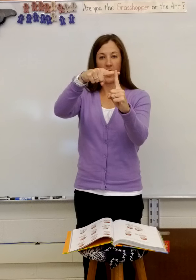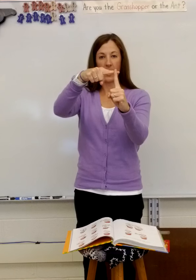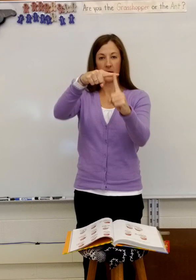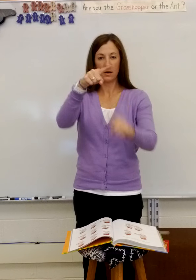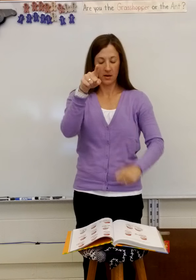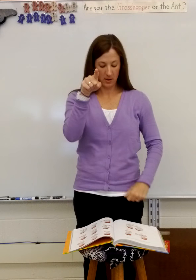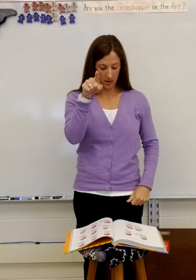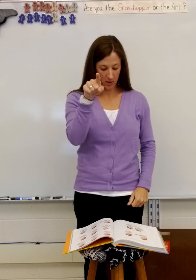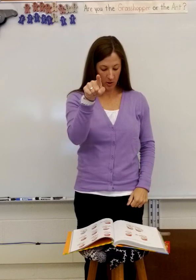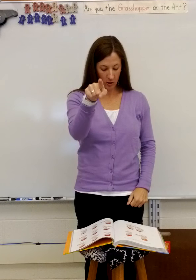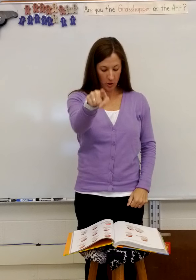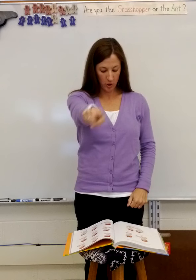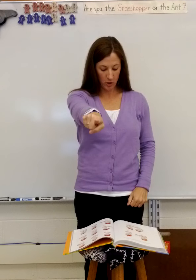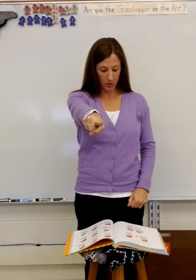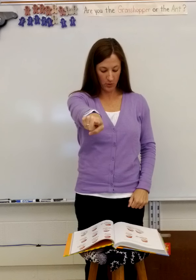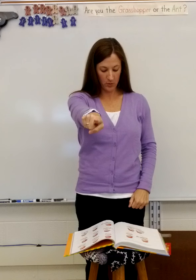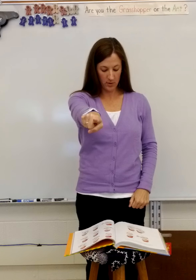When you